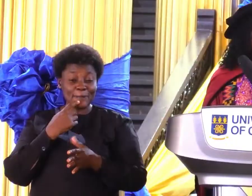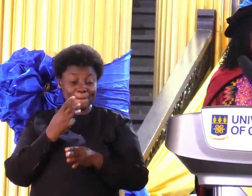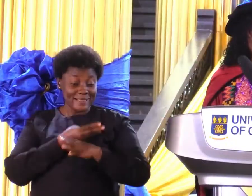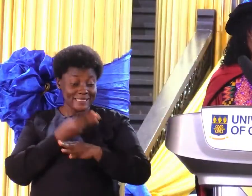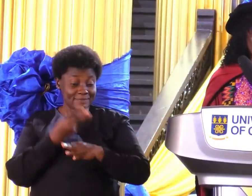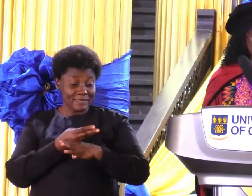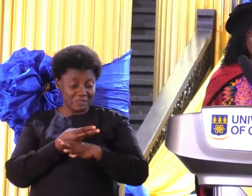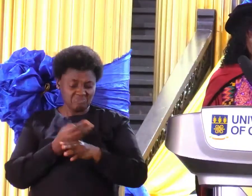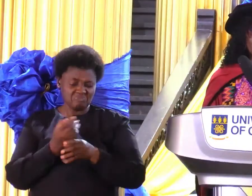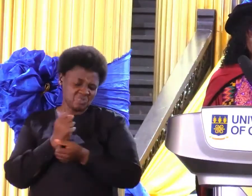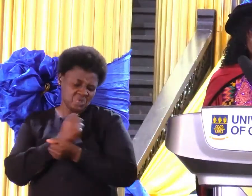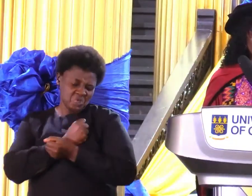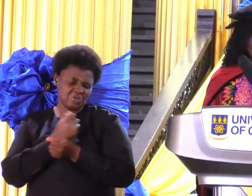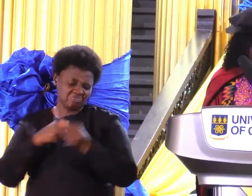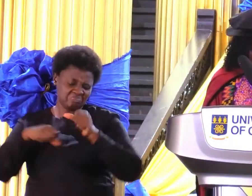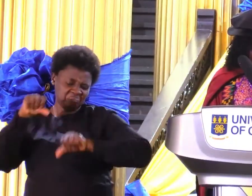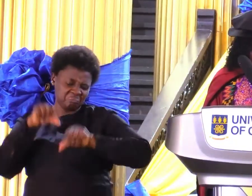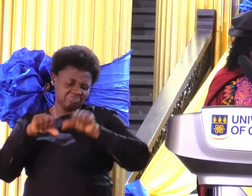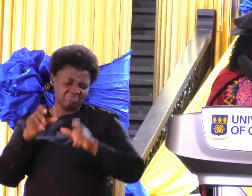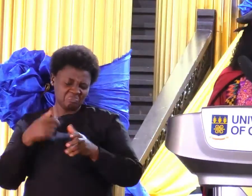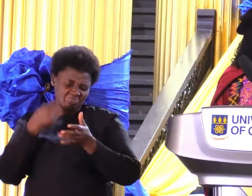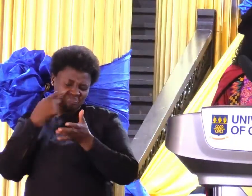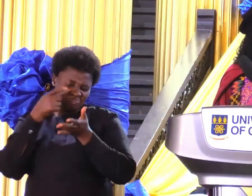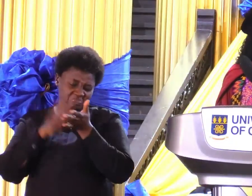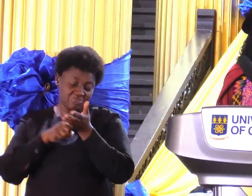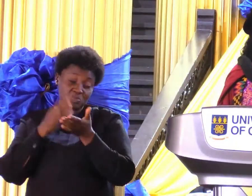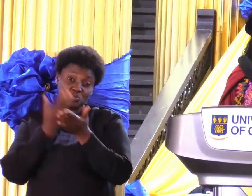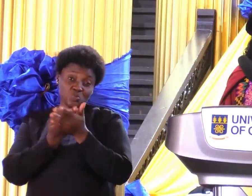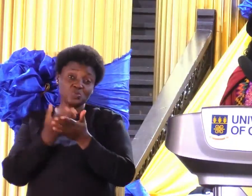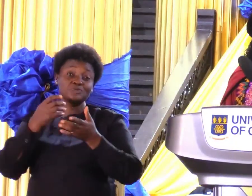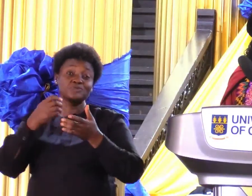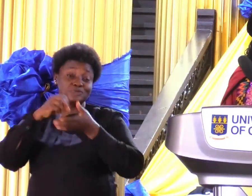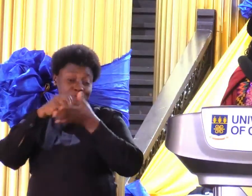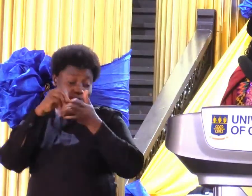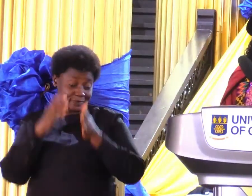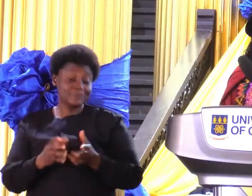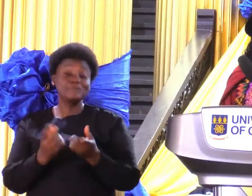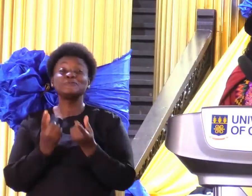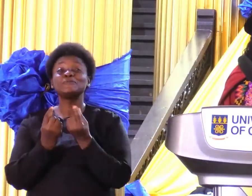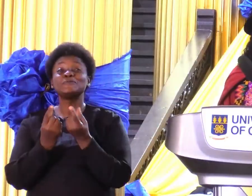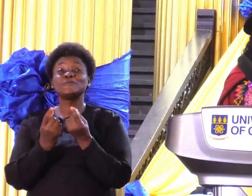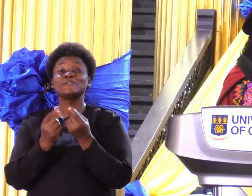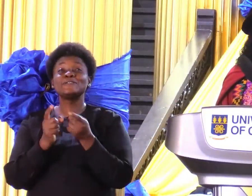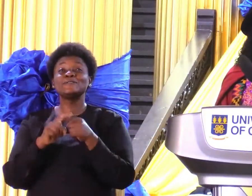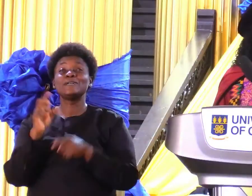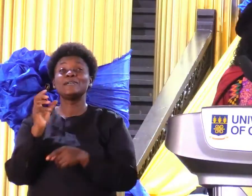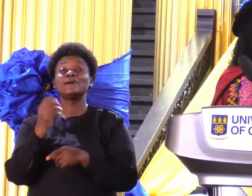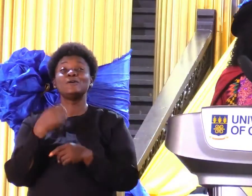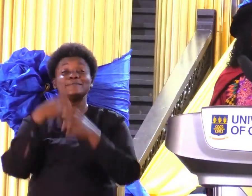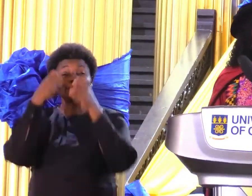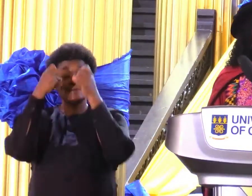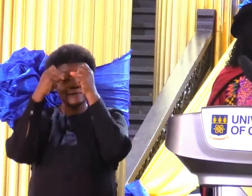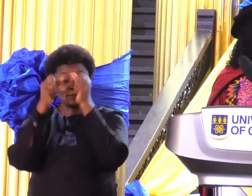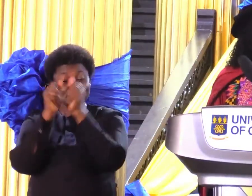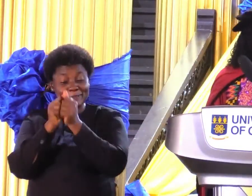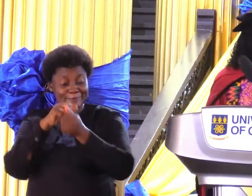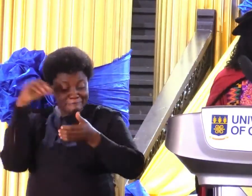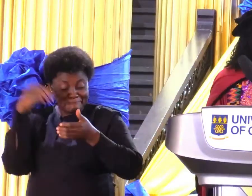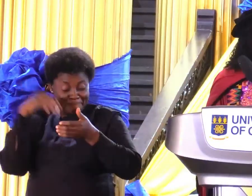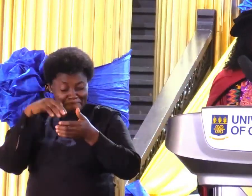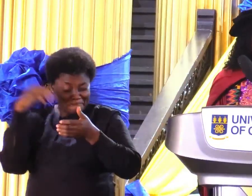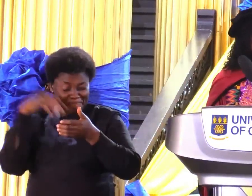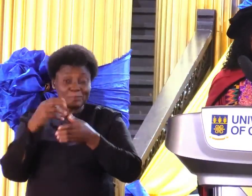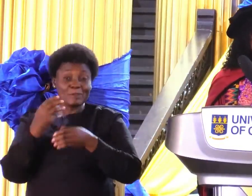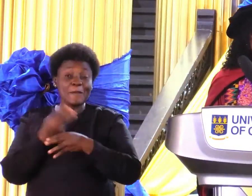I wanted to be recognized as a good student. So I took math very seriously, especially